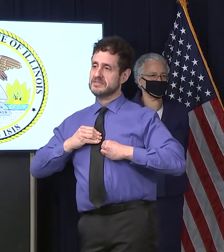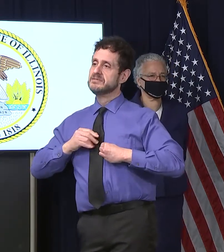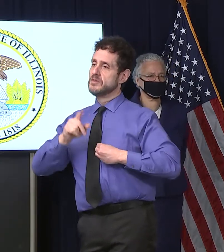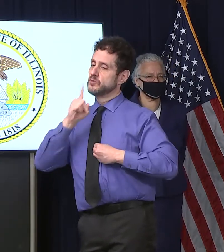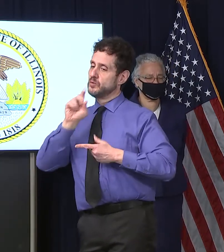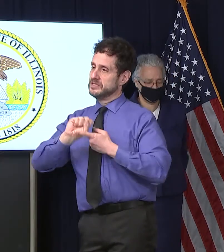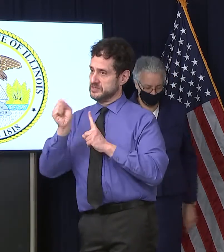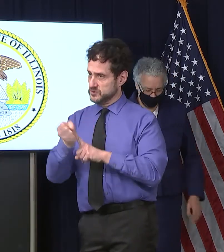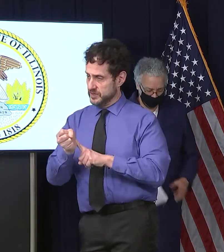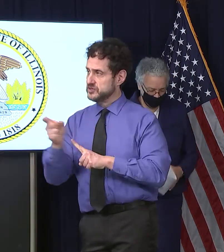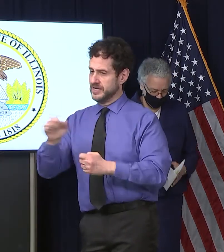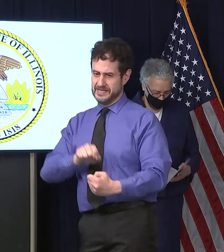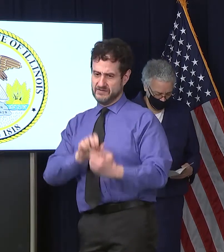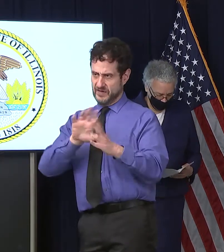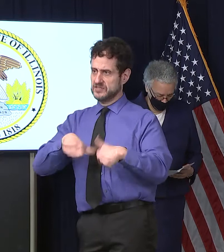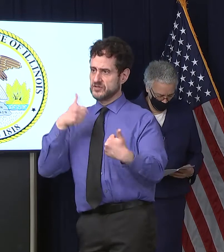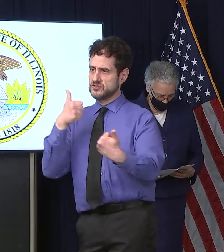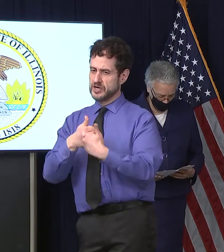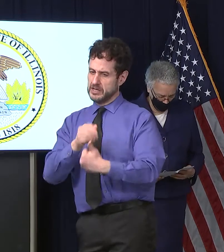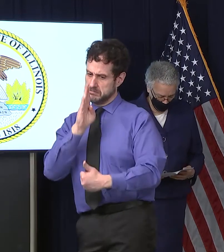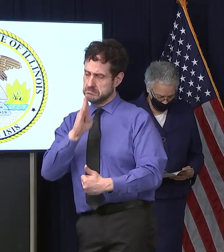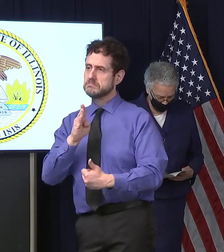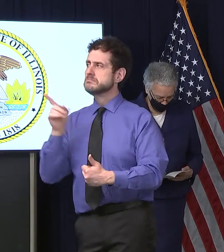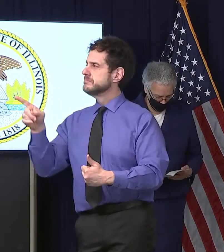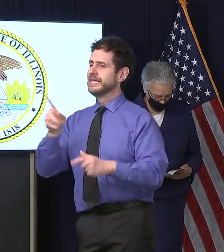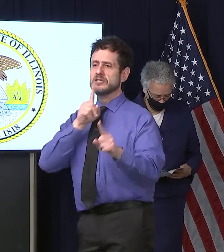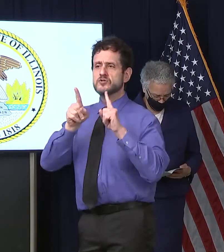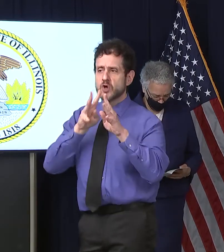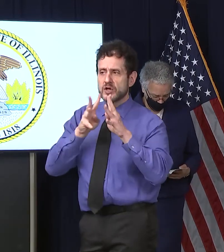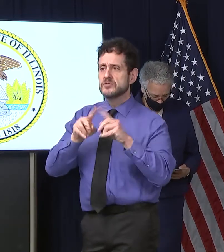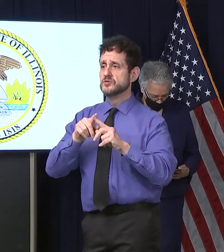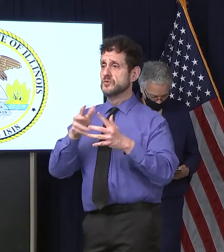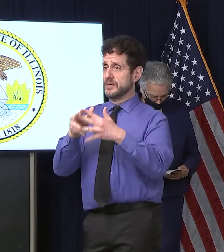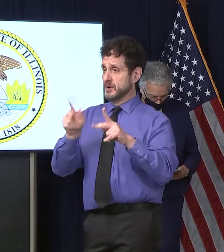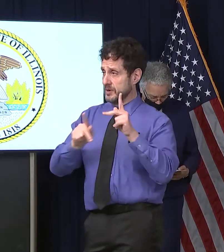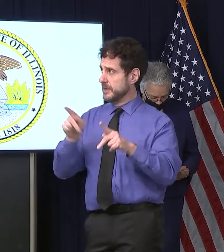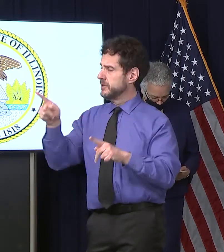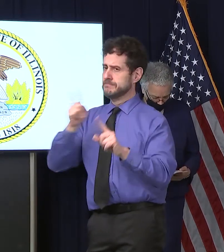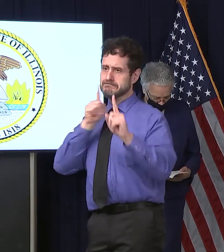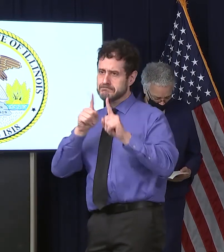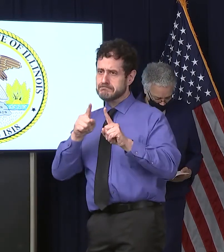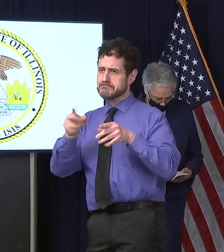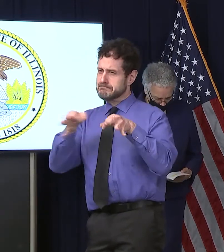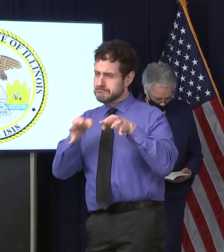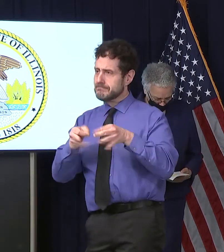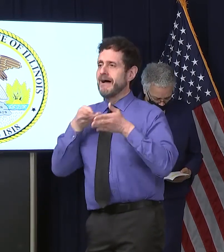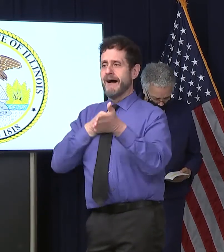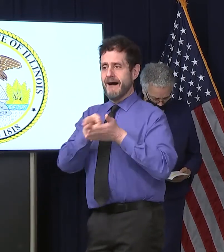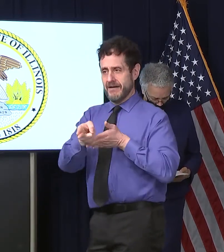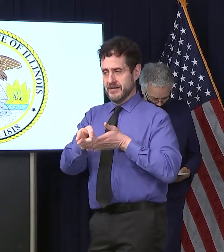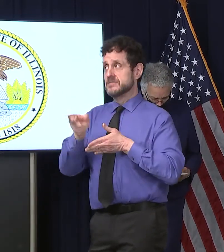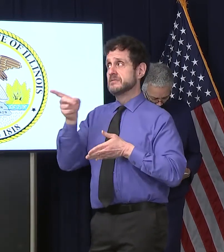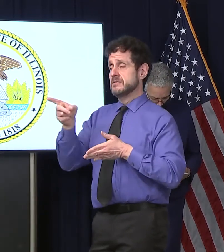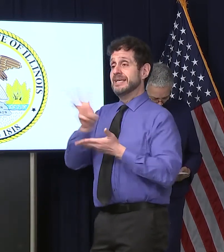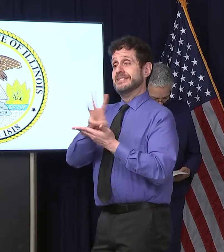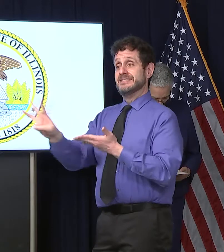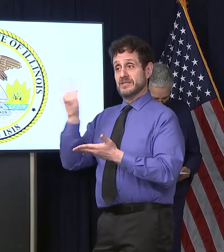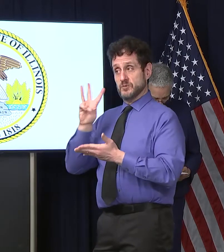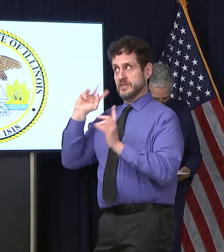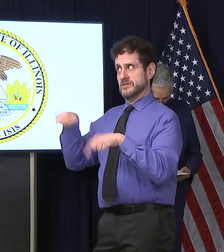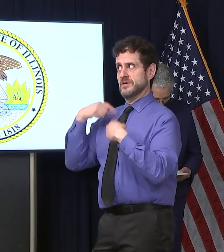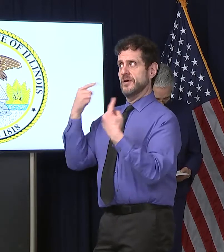challenge directly, and he's talking to the American people honestly about it. Since he took office 6 weeks ago, he has